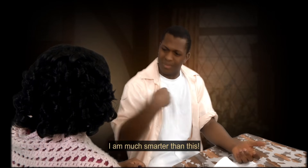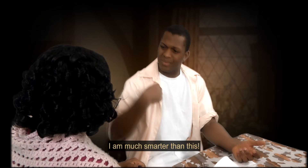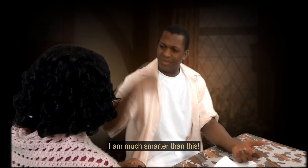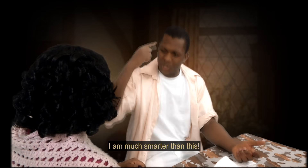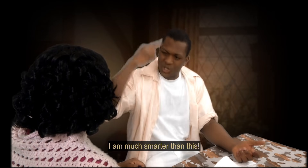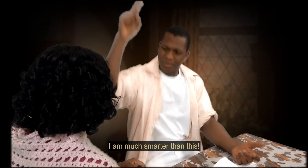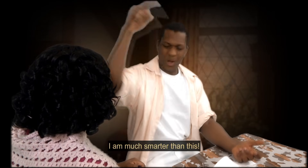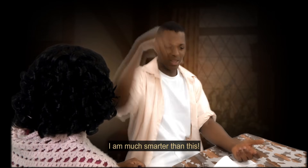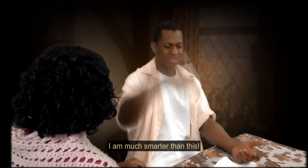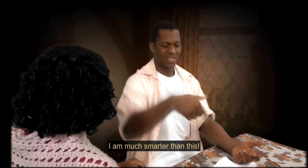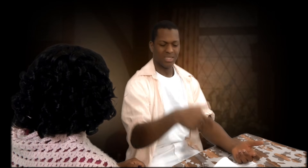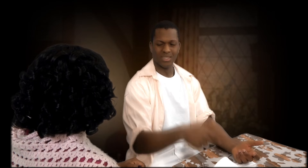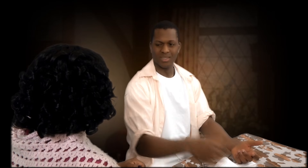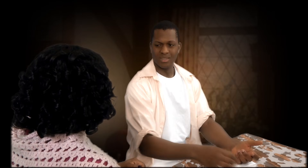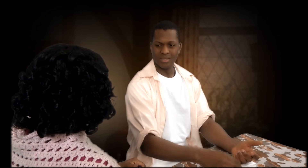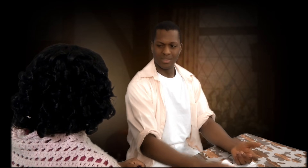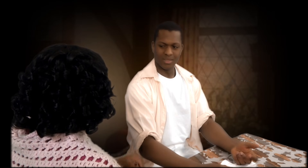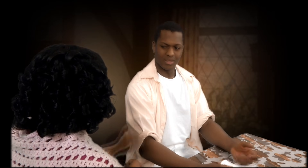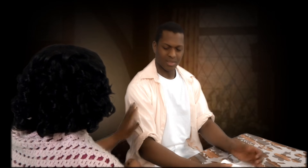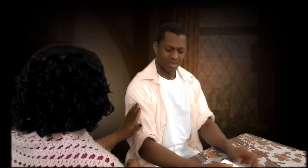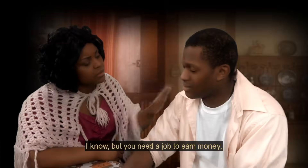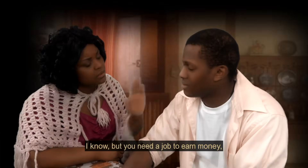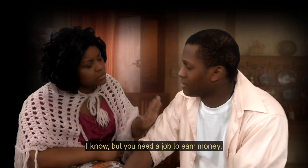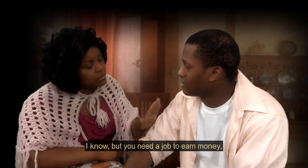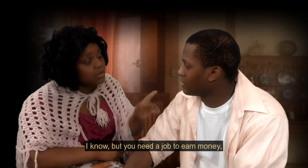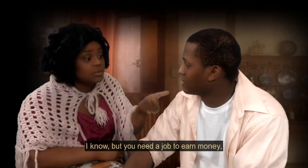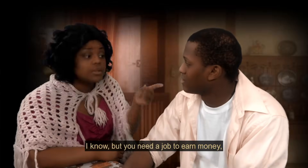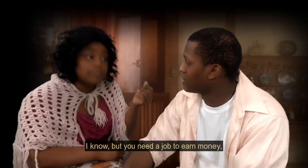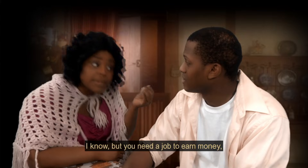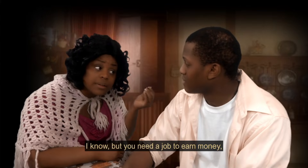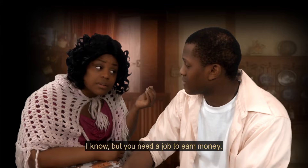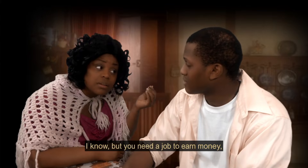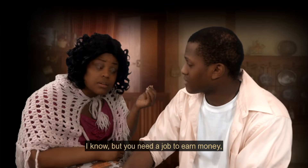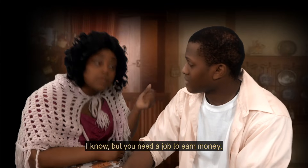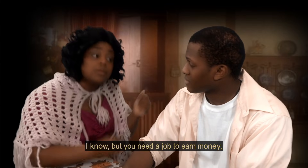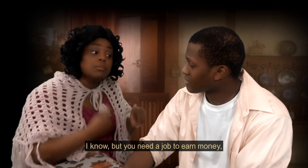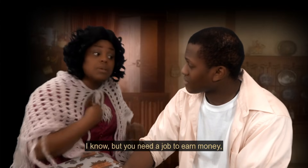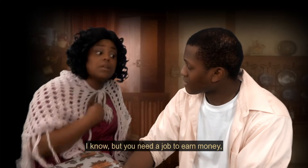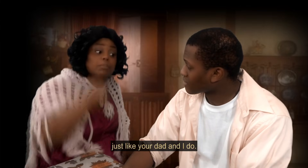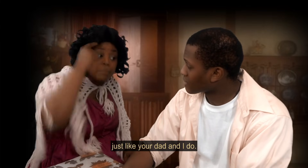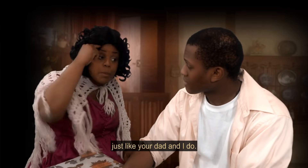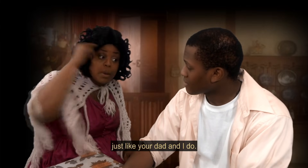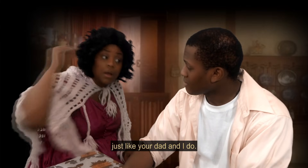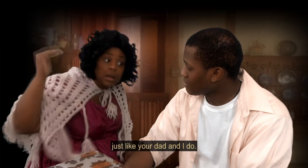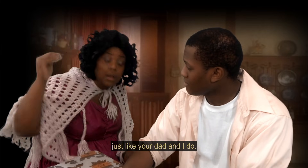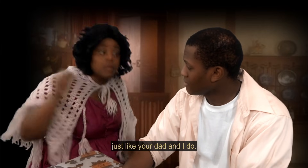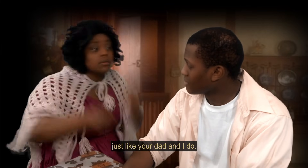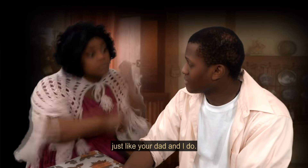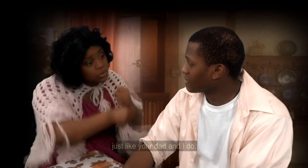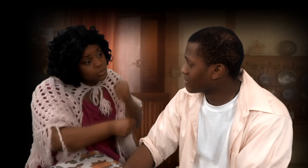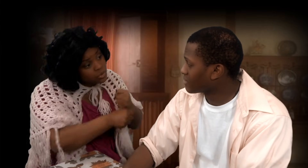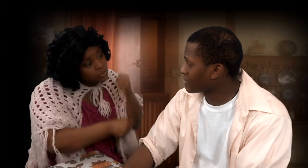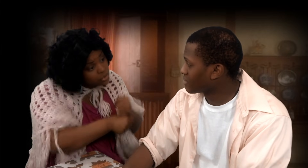I'm much smarter than this. I know, but you need a job to earn money, just like your dad and I do.